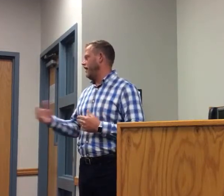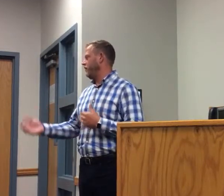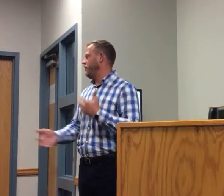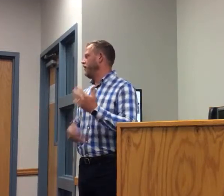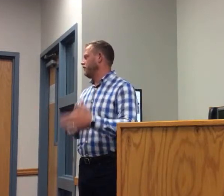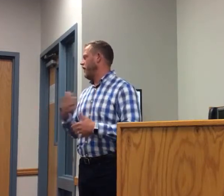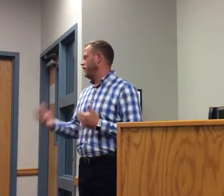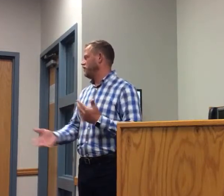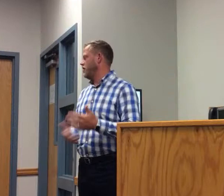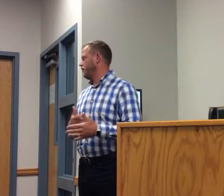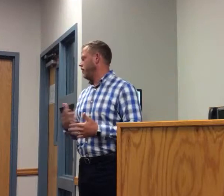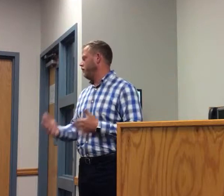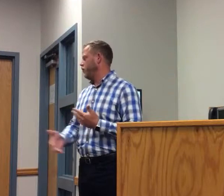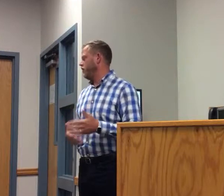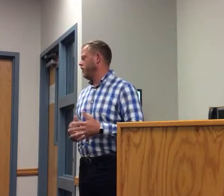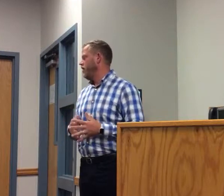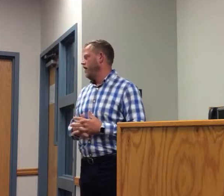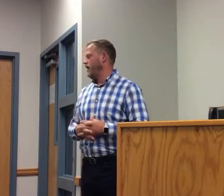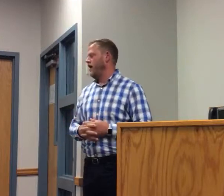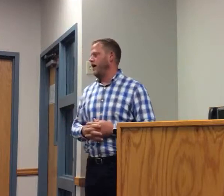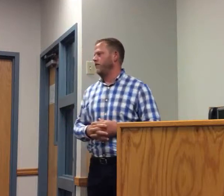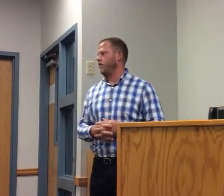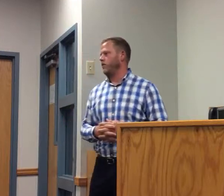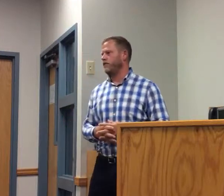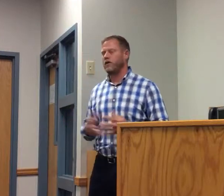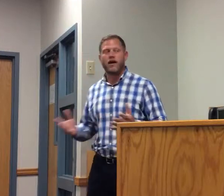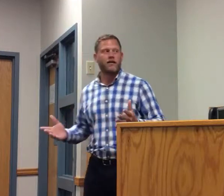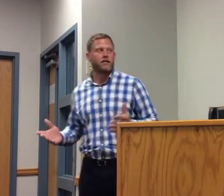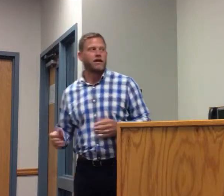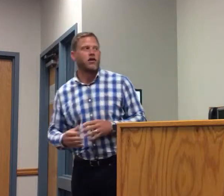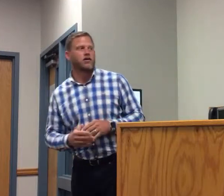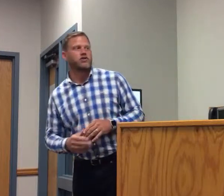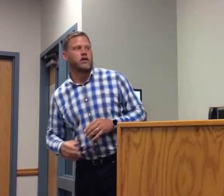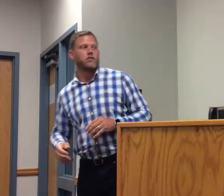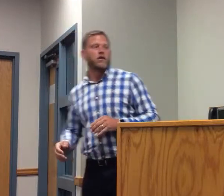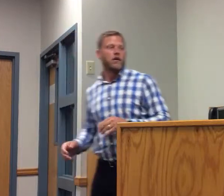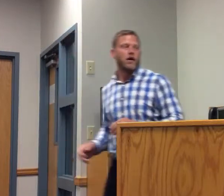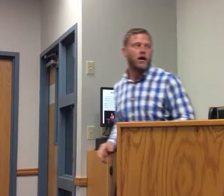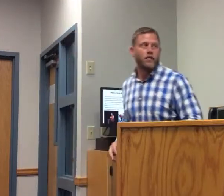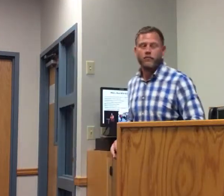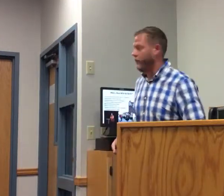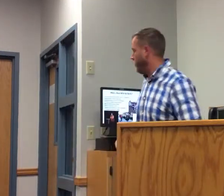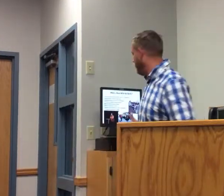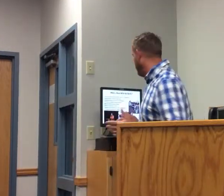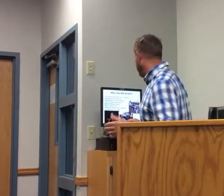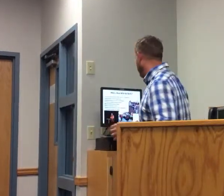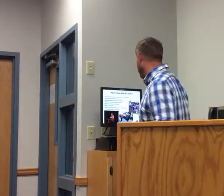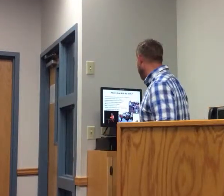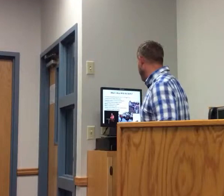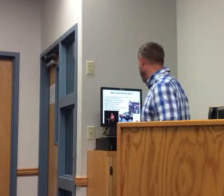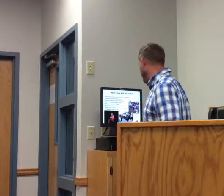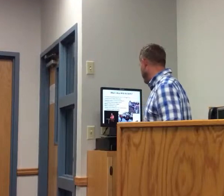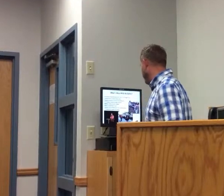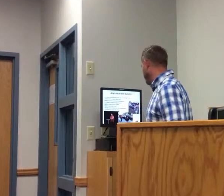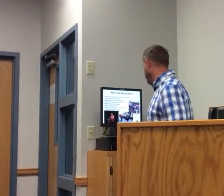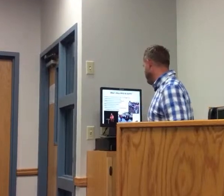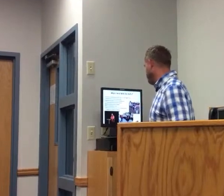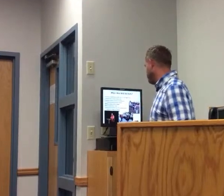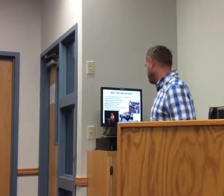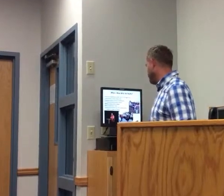year, and everybody has finally jumped on board, and we've created a League Art Show for the rest of the league to be a